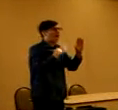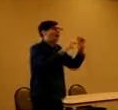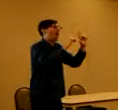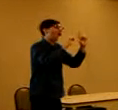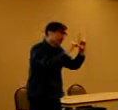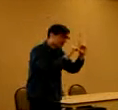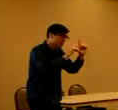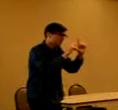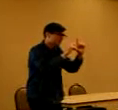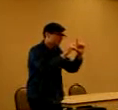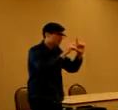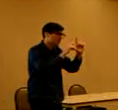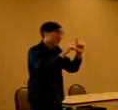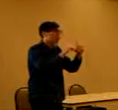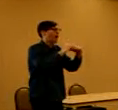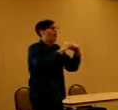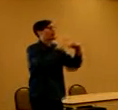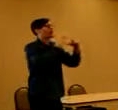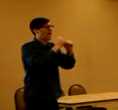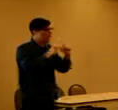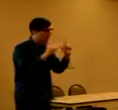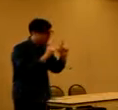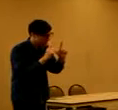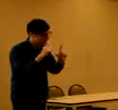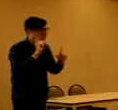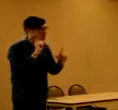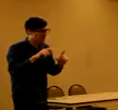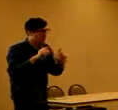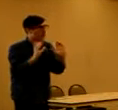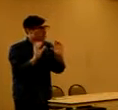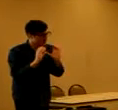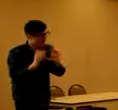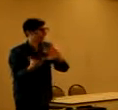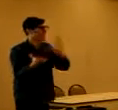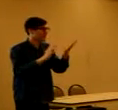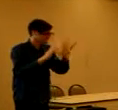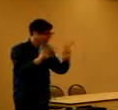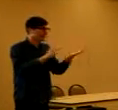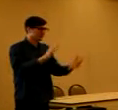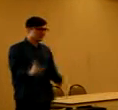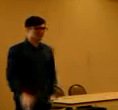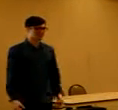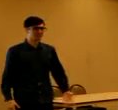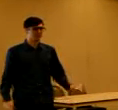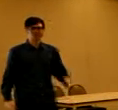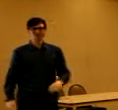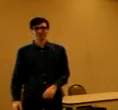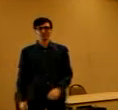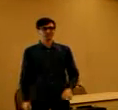Or you must have licensure. But how do you get licensure? You have to be certified. So,